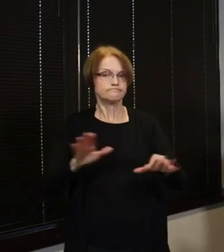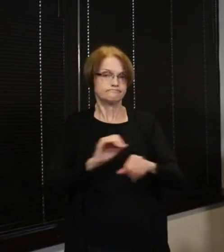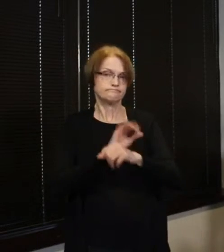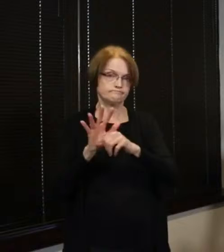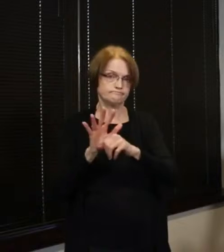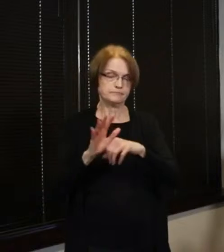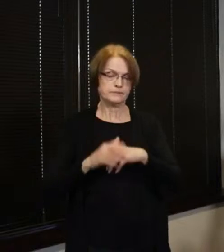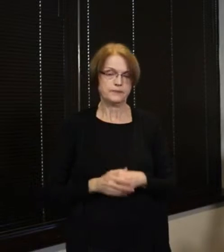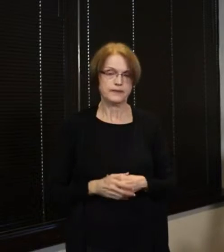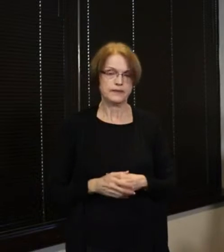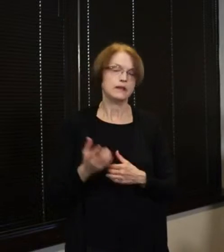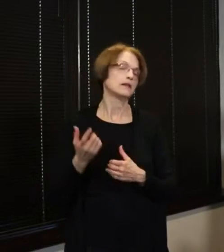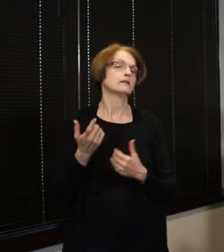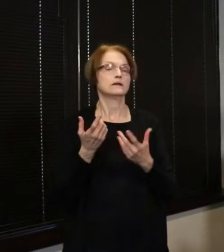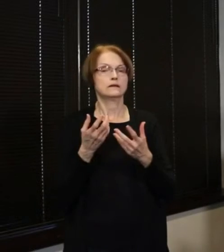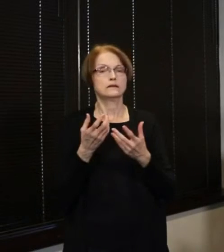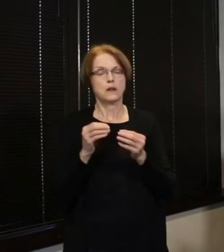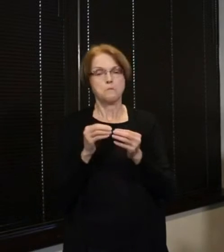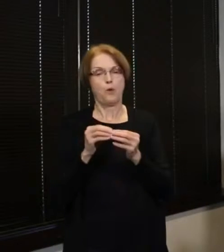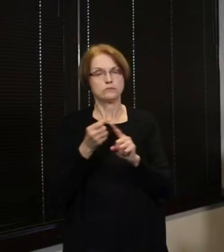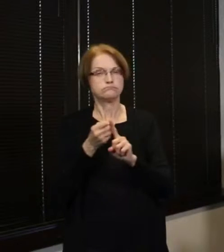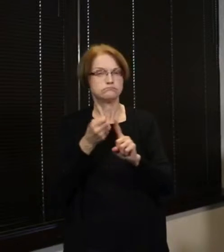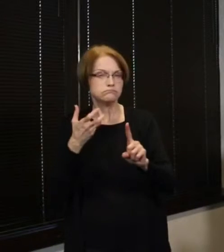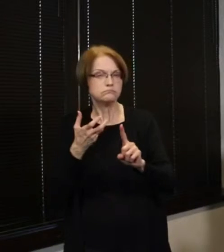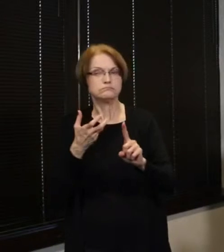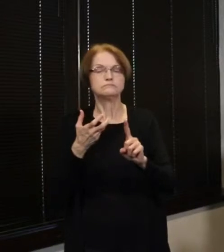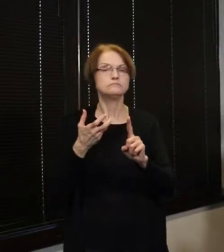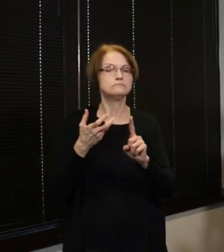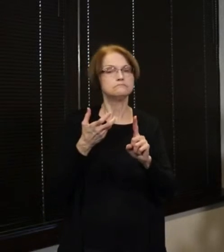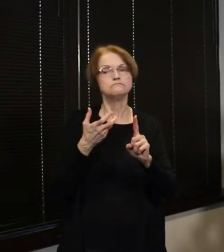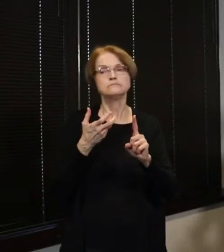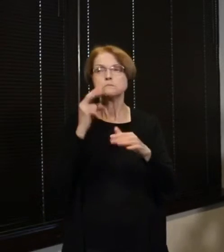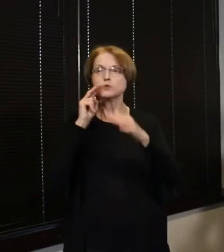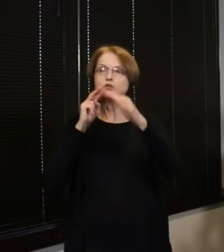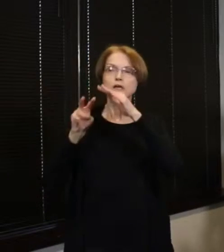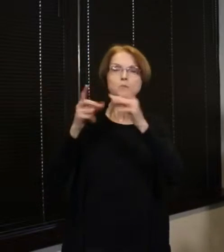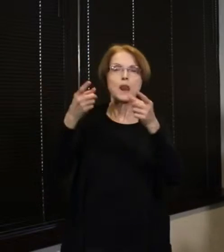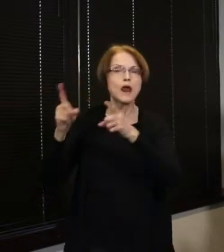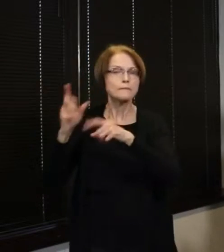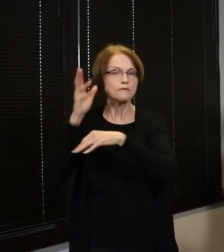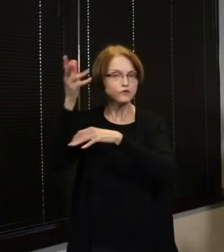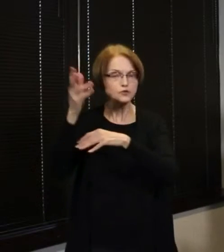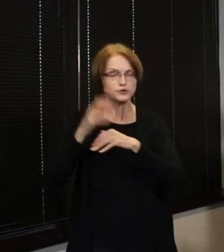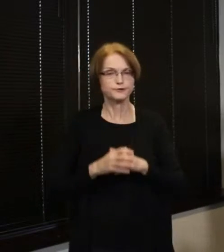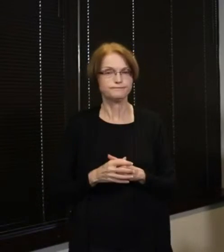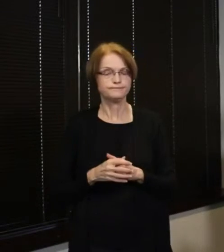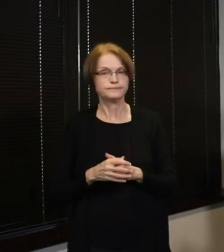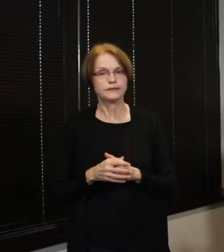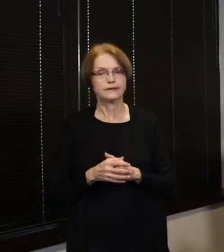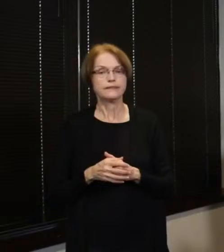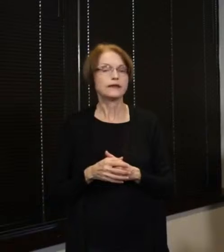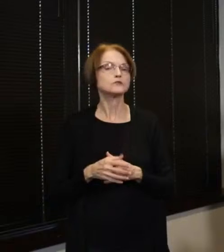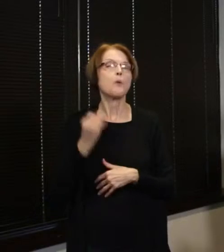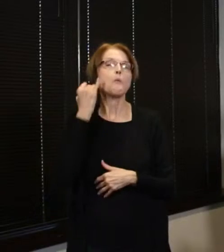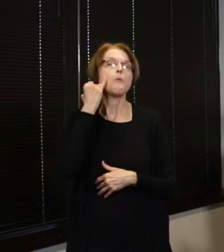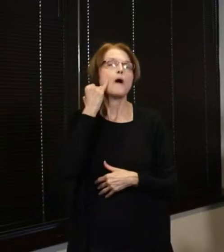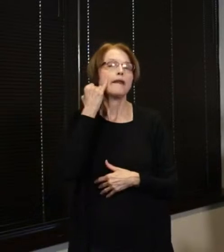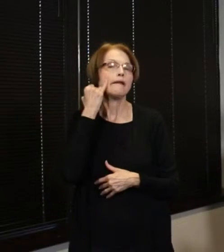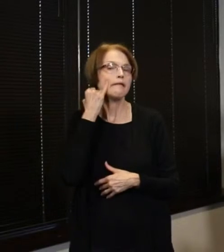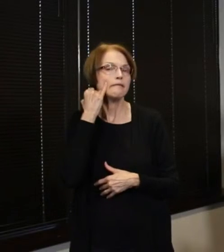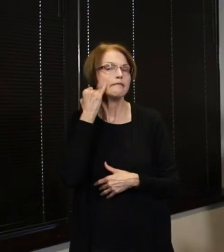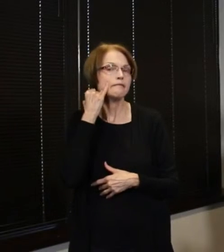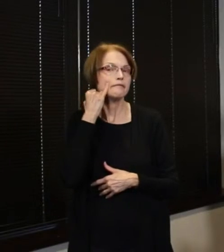A little bit more about scenarios that we can see playing out going into the future. And so these are sort of our what-if scenarios.